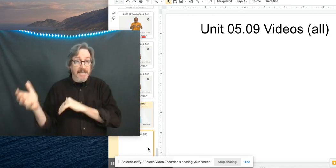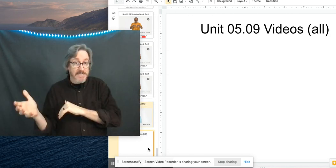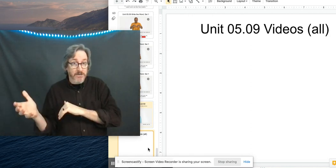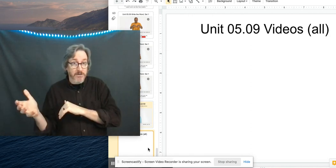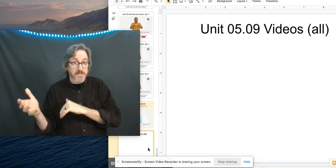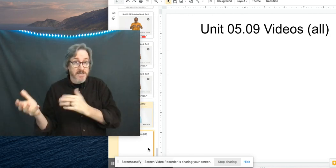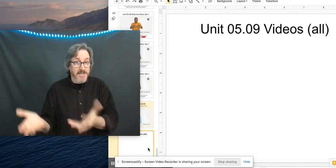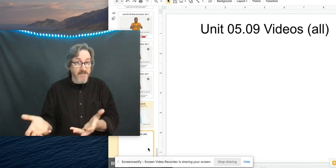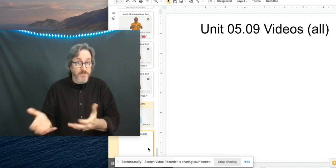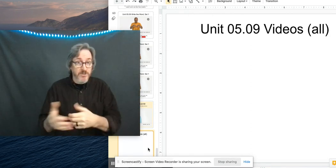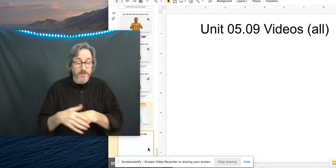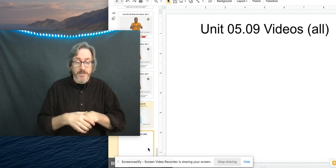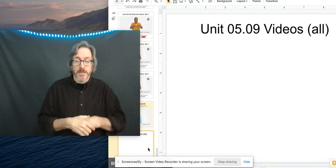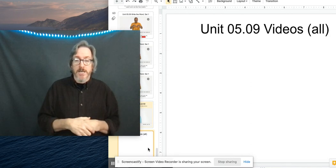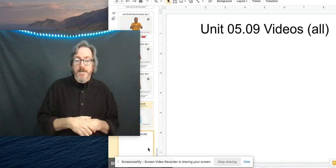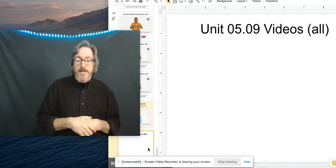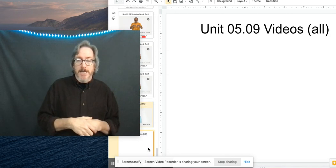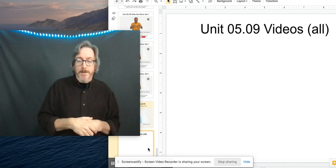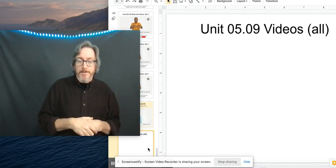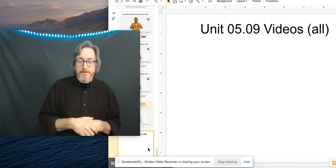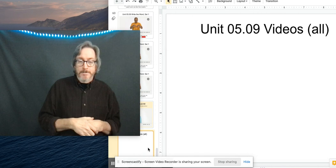online asynchronous like I've been doing.